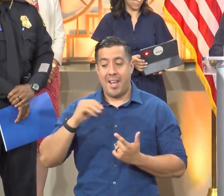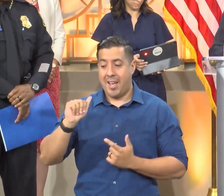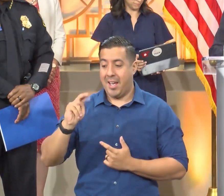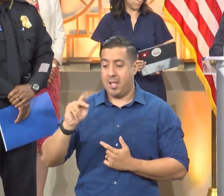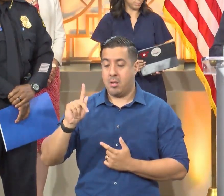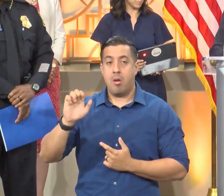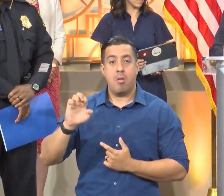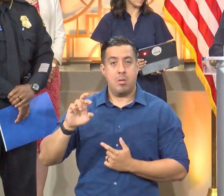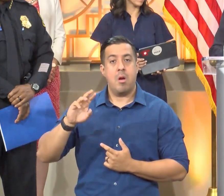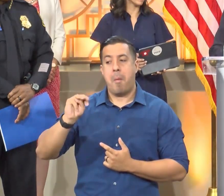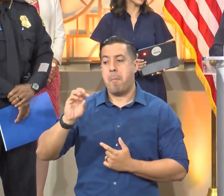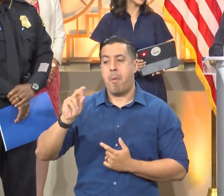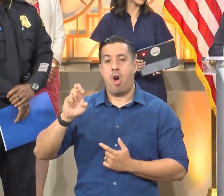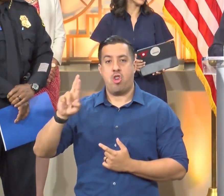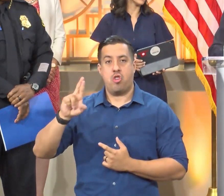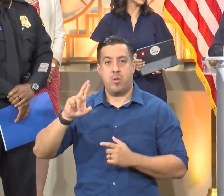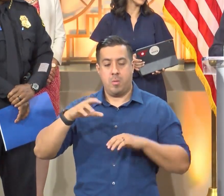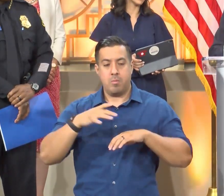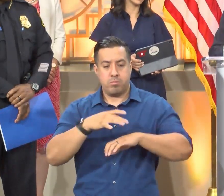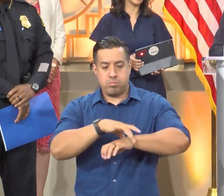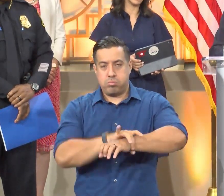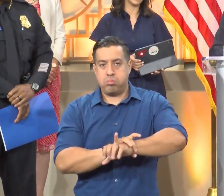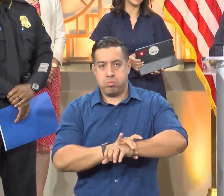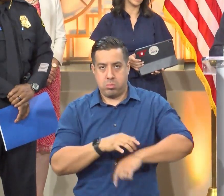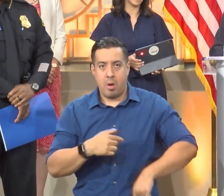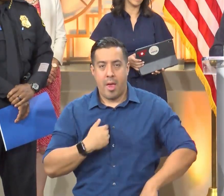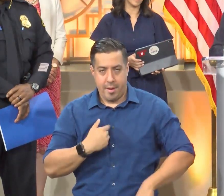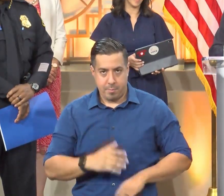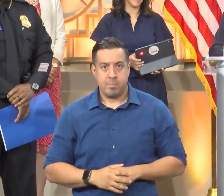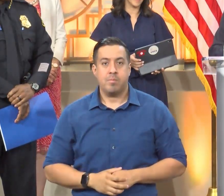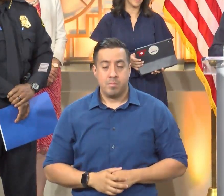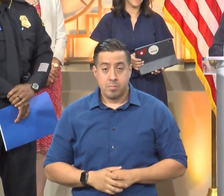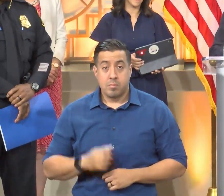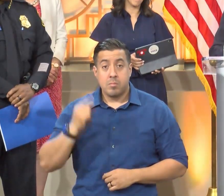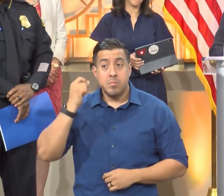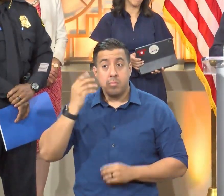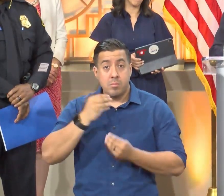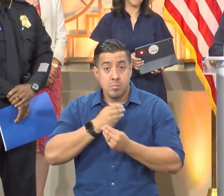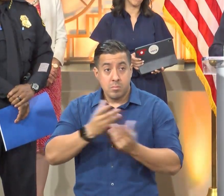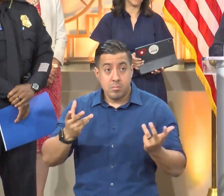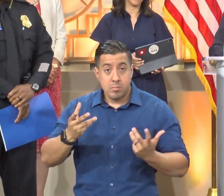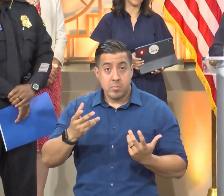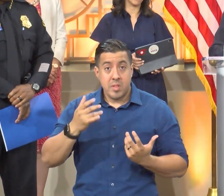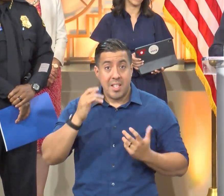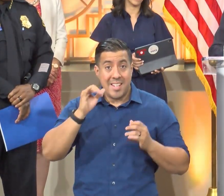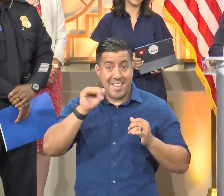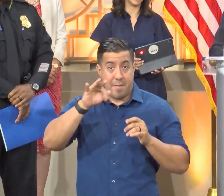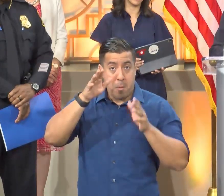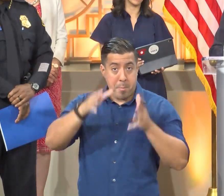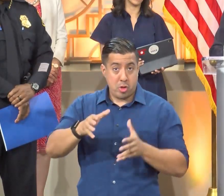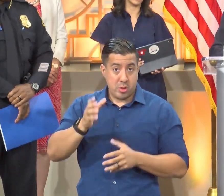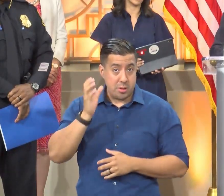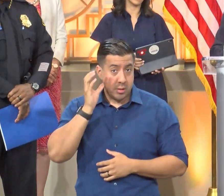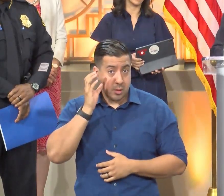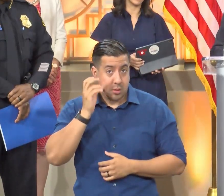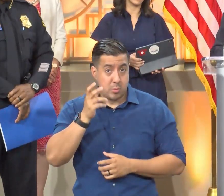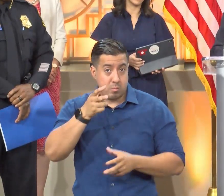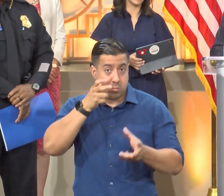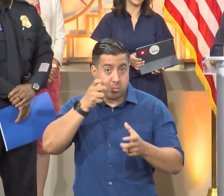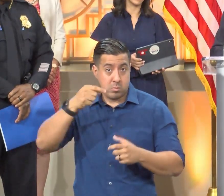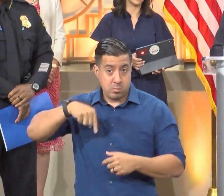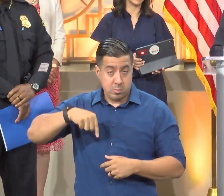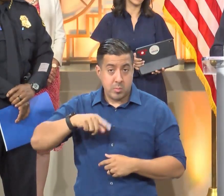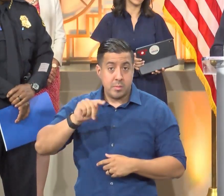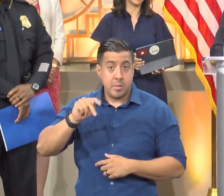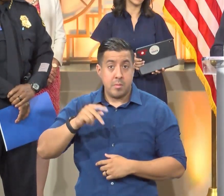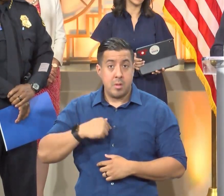time. Let me simply say, as mayor of this city, this person is listening. Let me encourage you